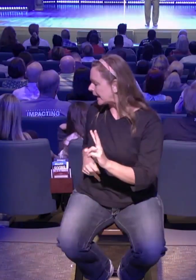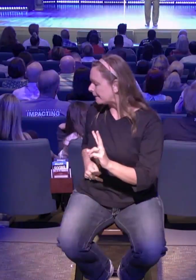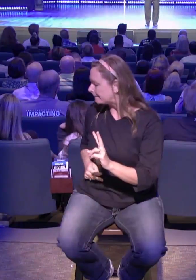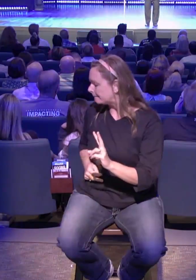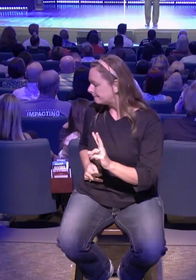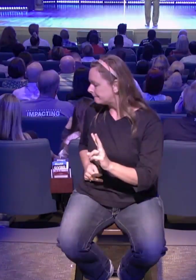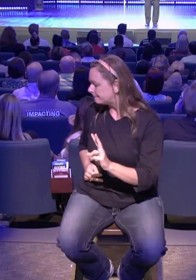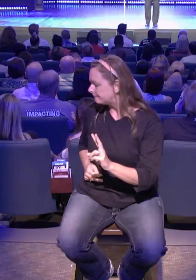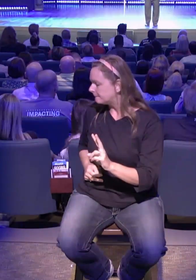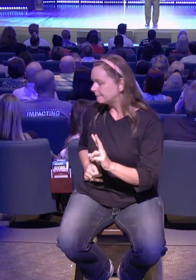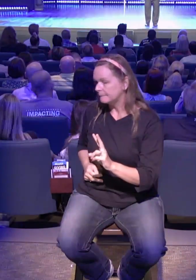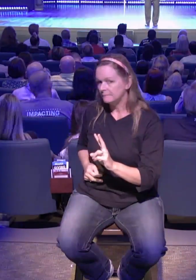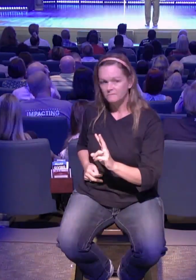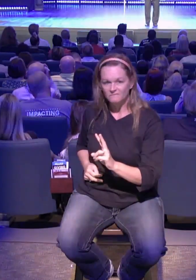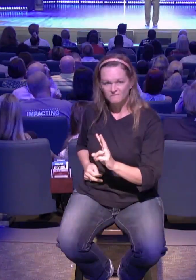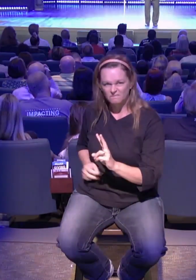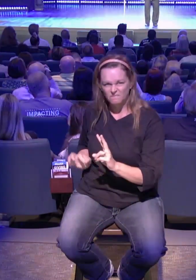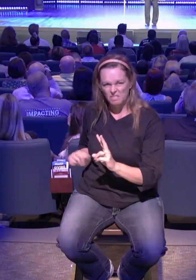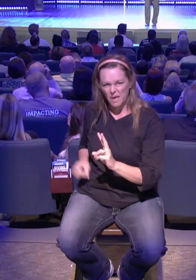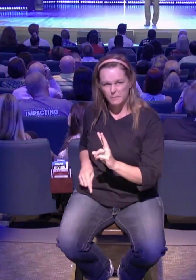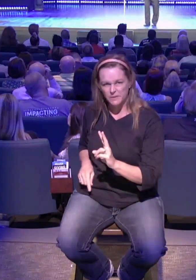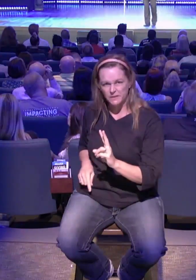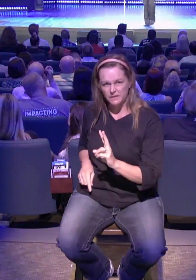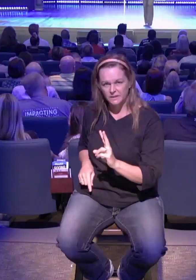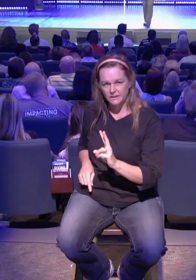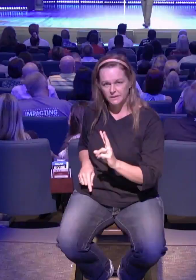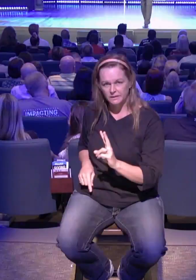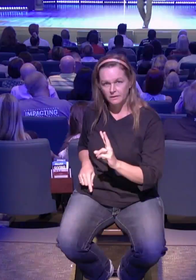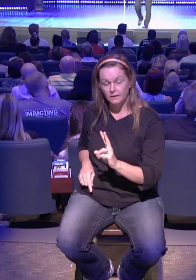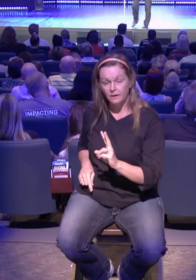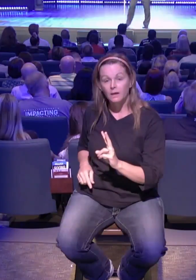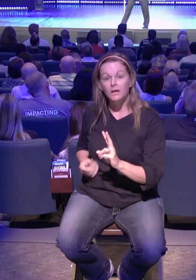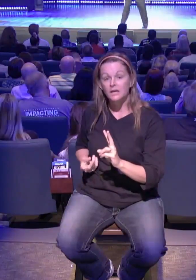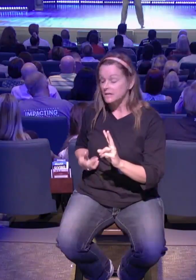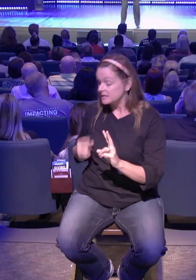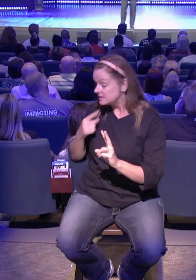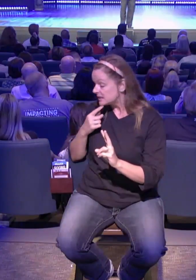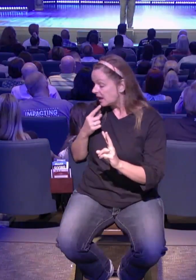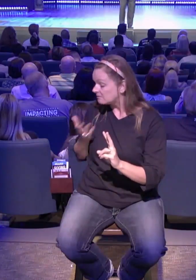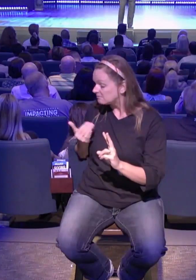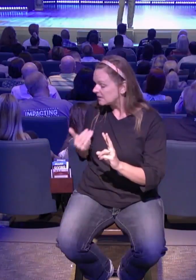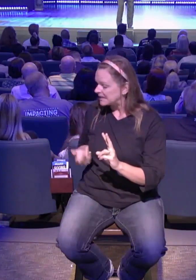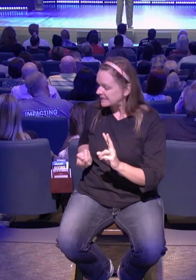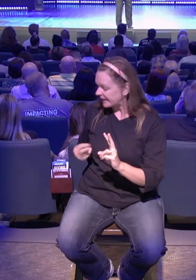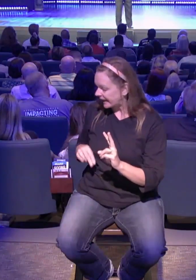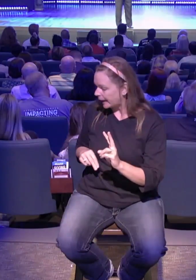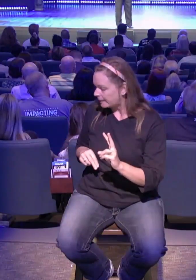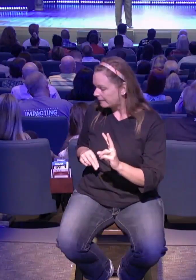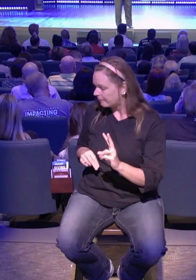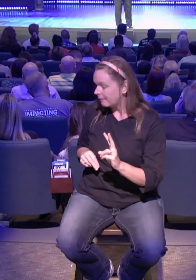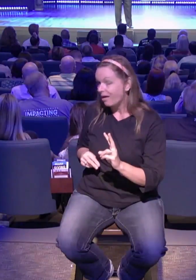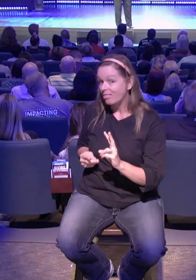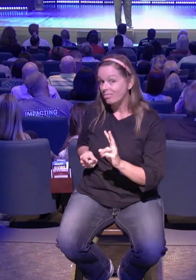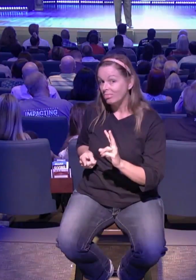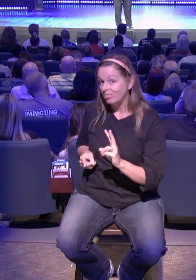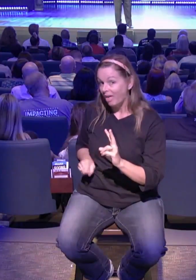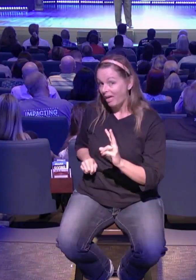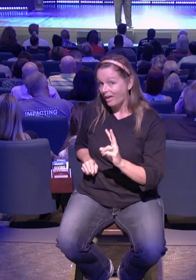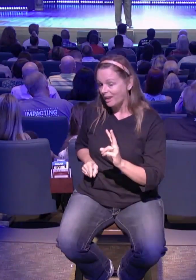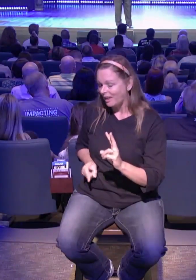that the transformation took place. Because, see, what he was doing when he was extending his hand, he was extending his